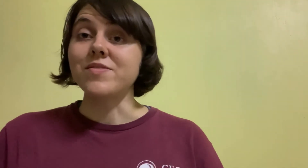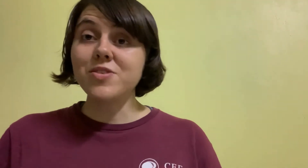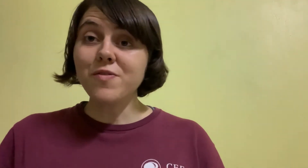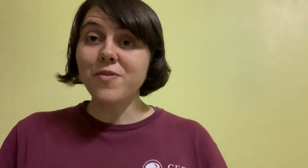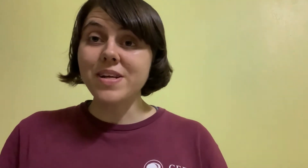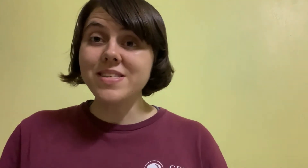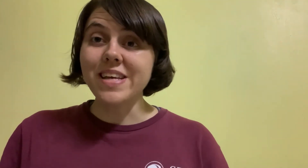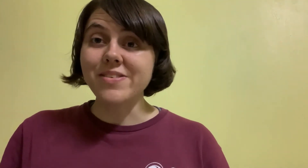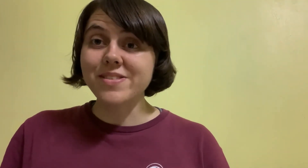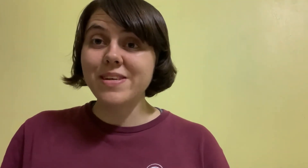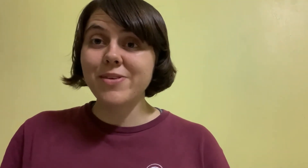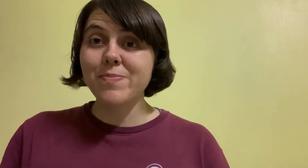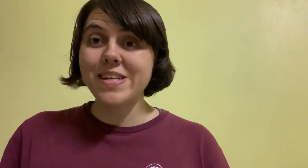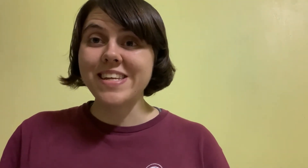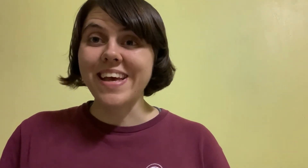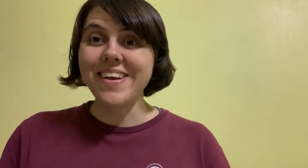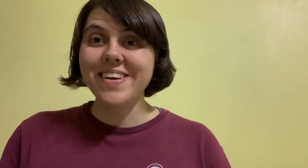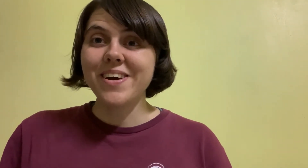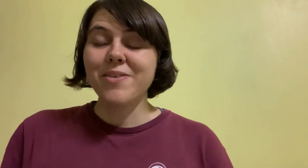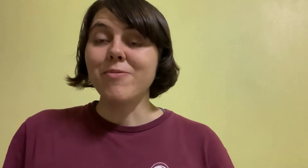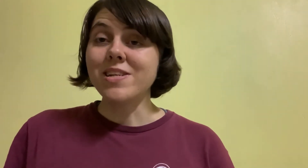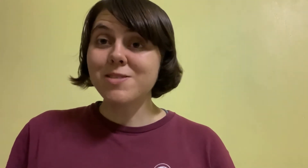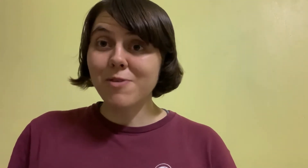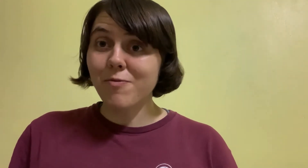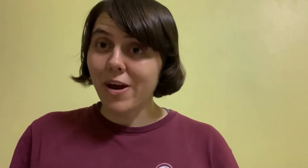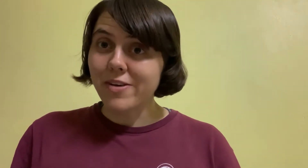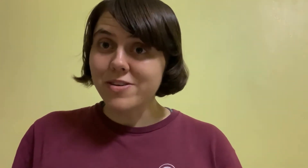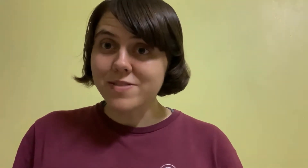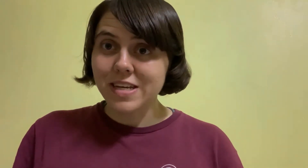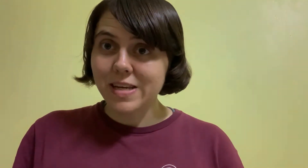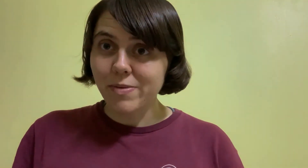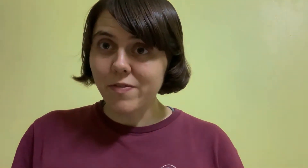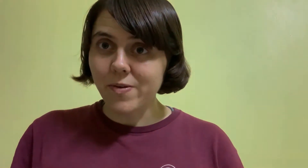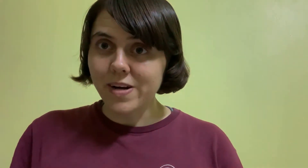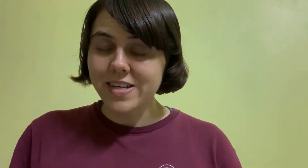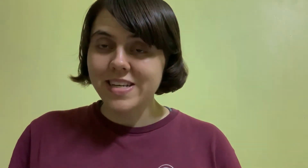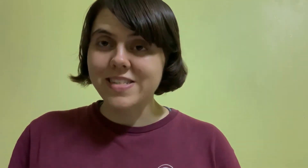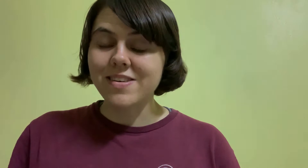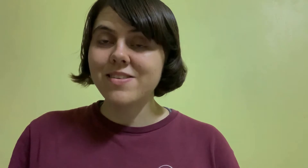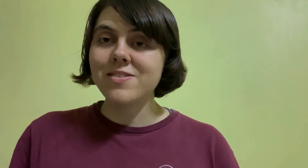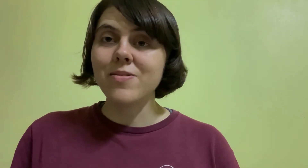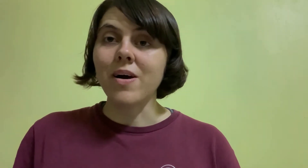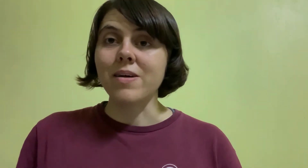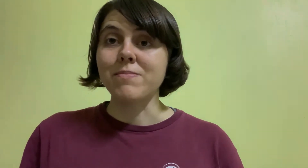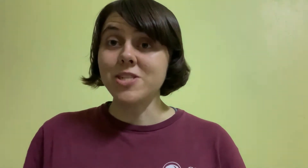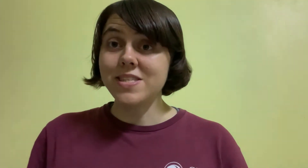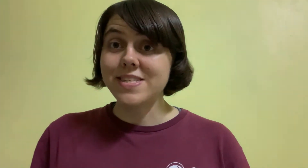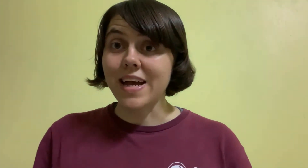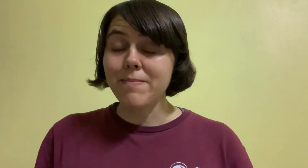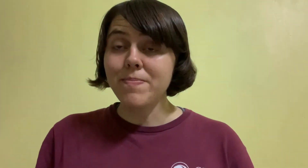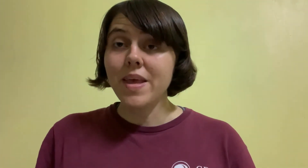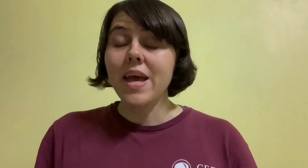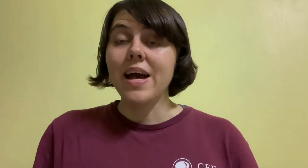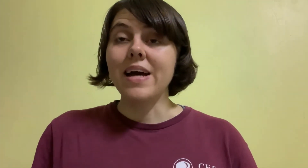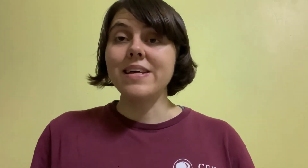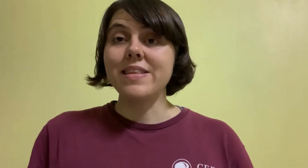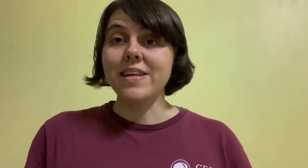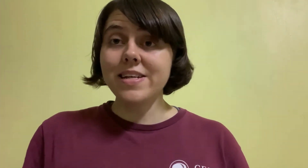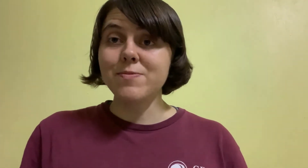two friends that you'll see with me today. One is Wilfredo. You've seen him before. He's going to do our missions time. And then the next one